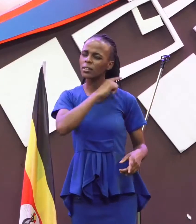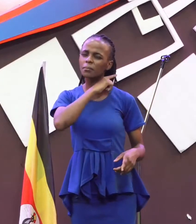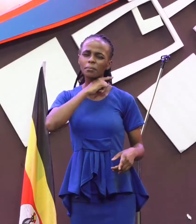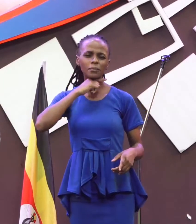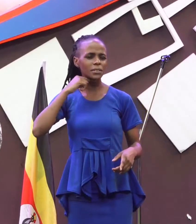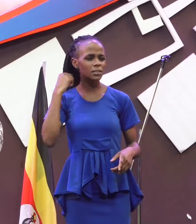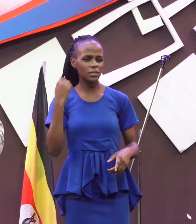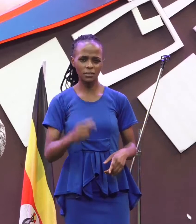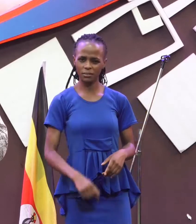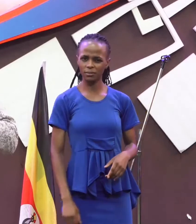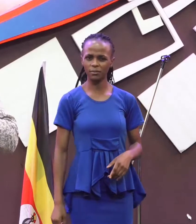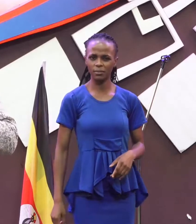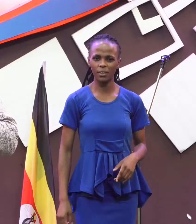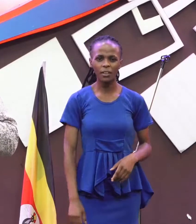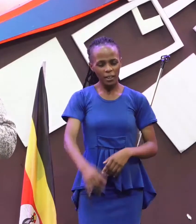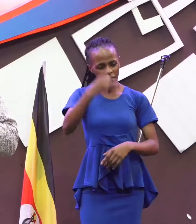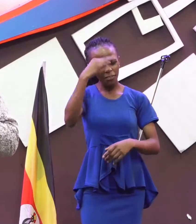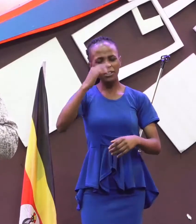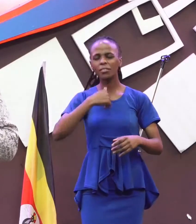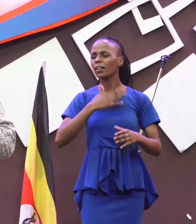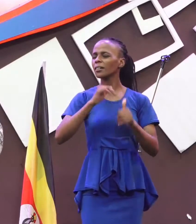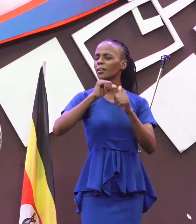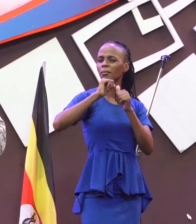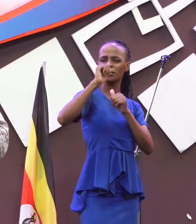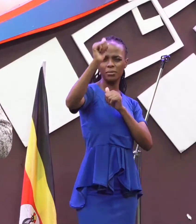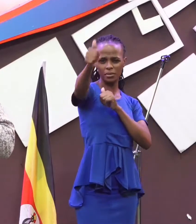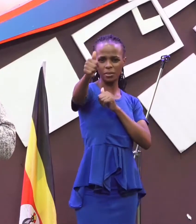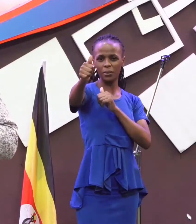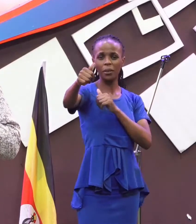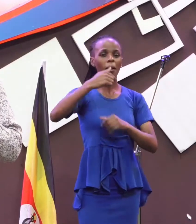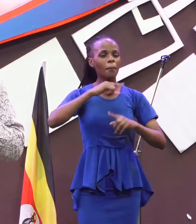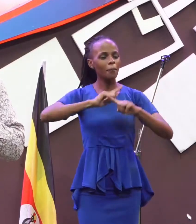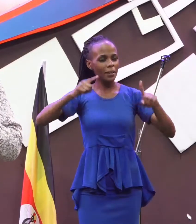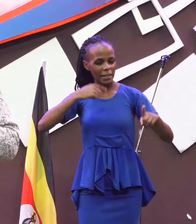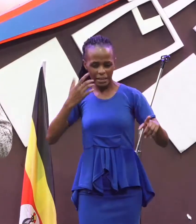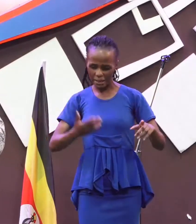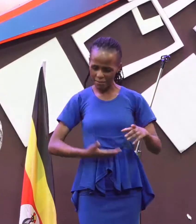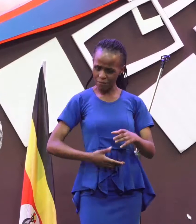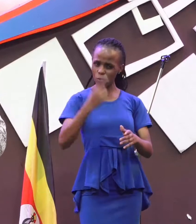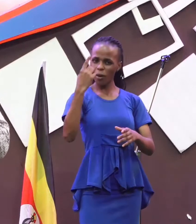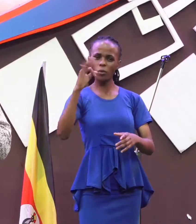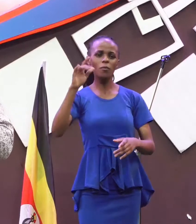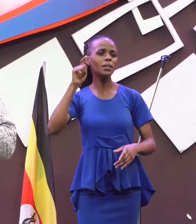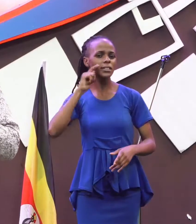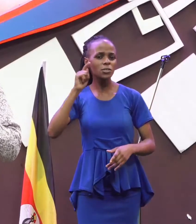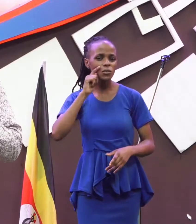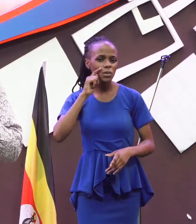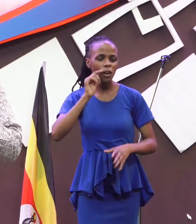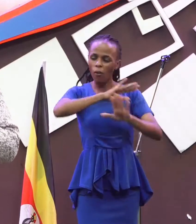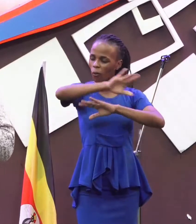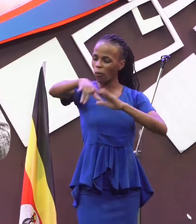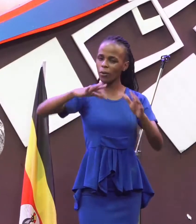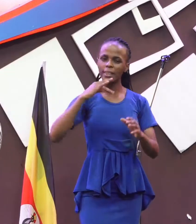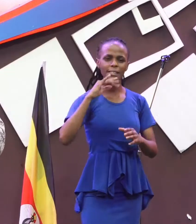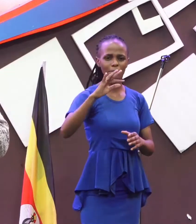knowing that I have a pastor. Though I'm far away, but I have my tribe